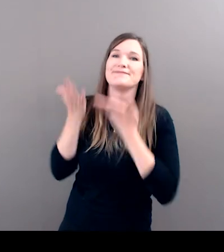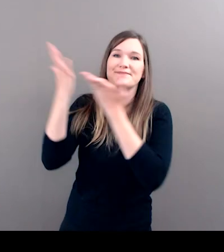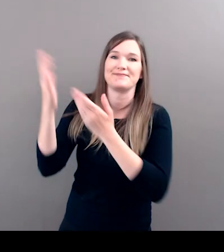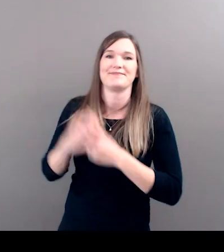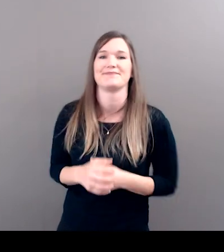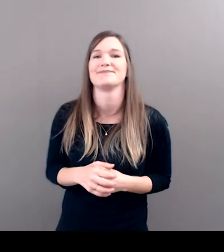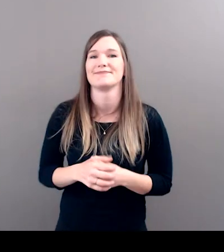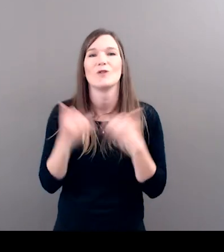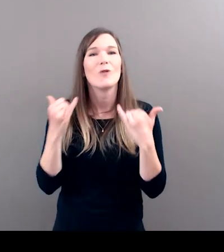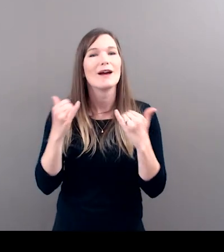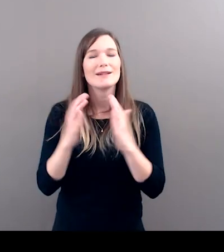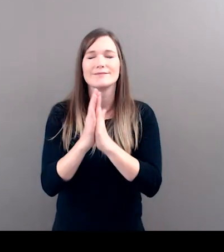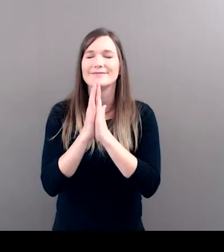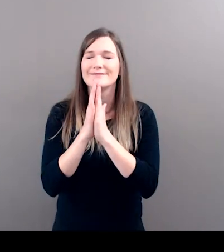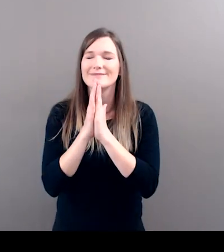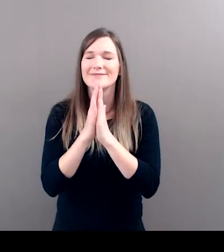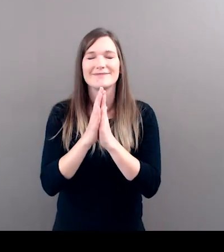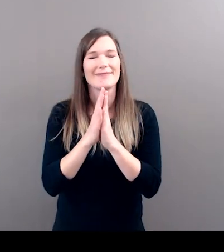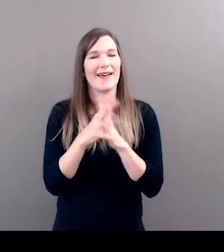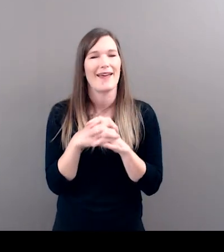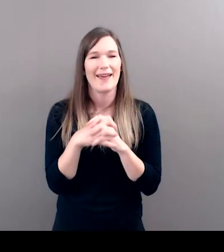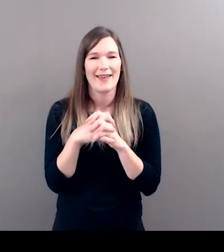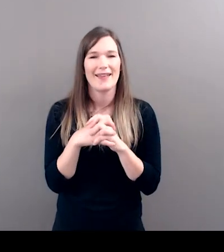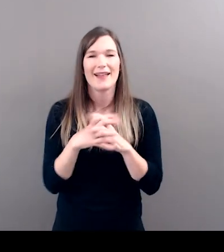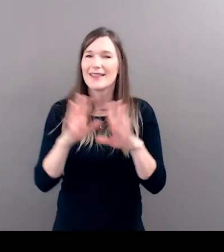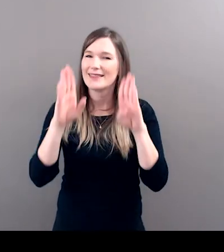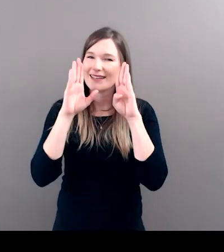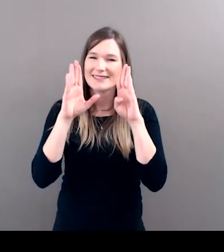your eyes and listen very carefully.